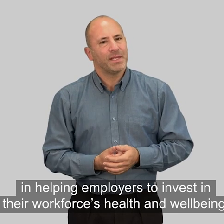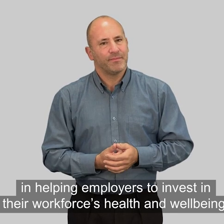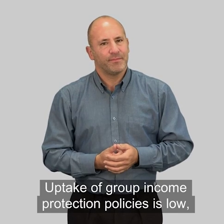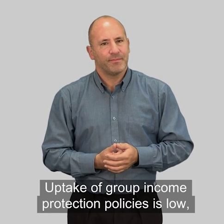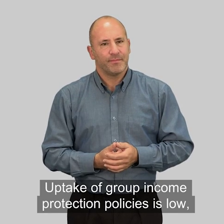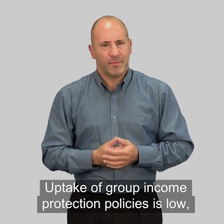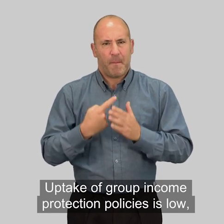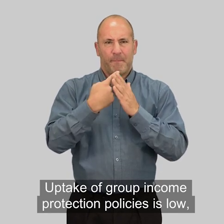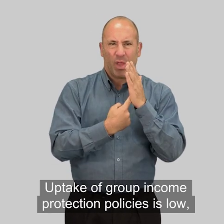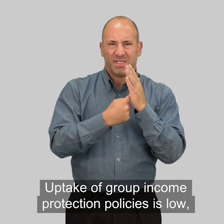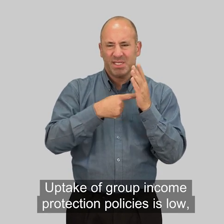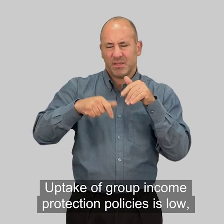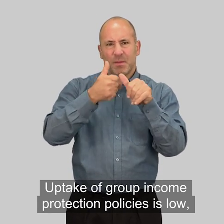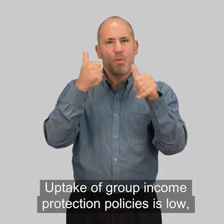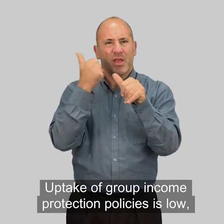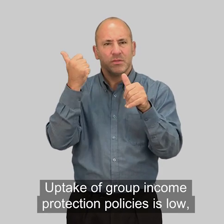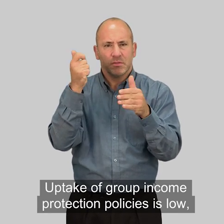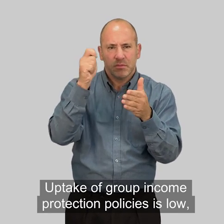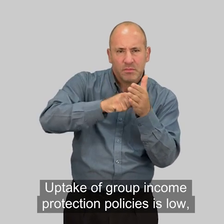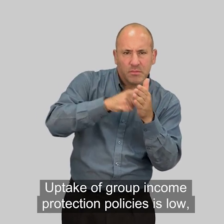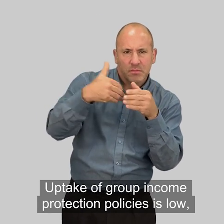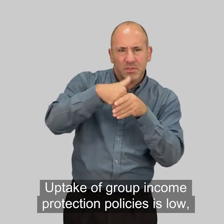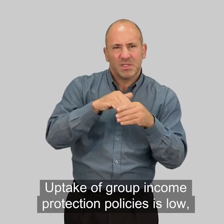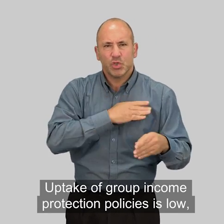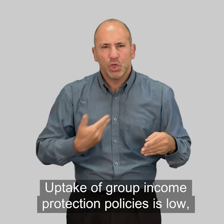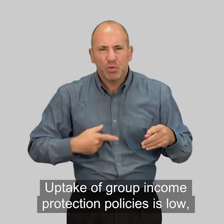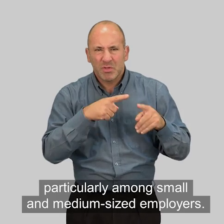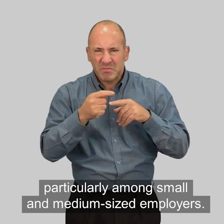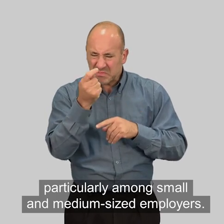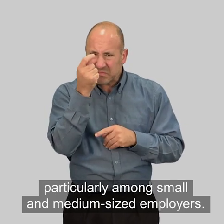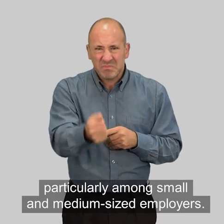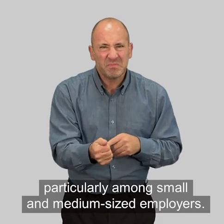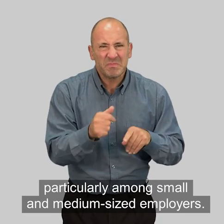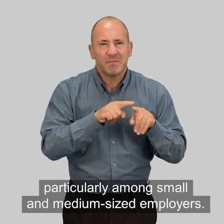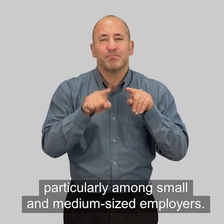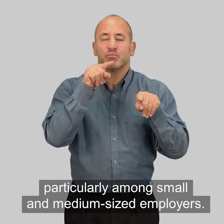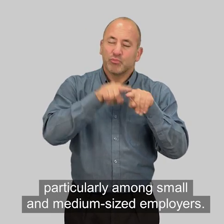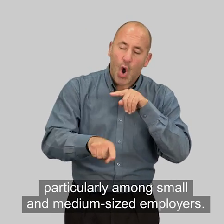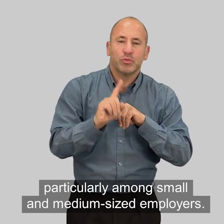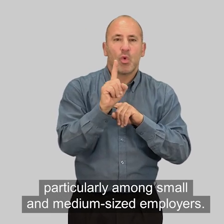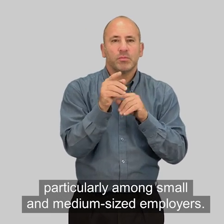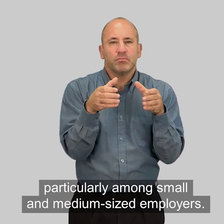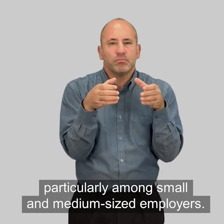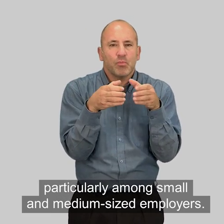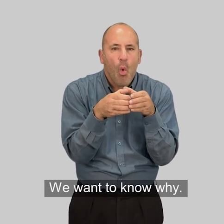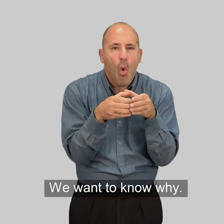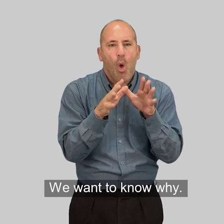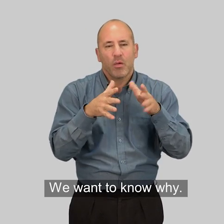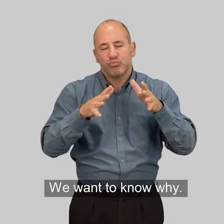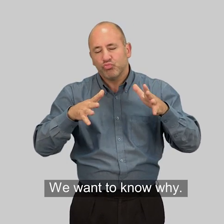Uptake of group income protection policies is low, particularly among small and medium-sized employers. We want